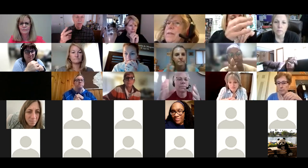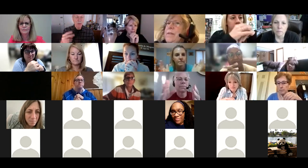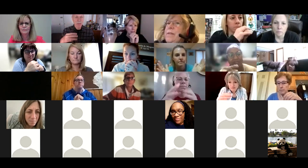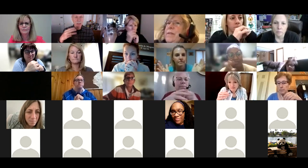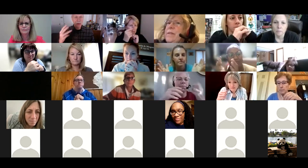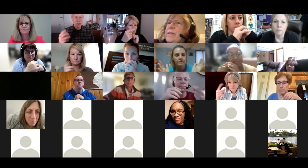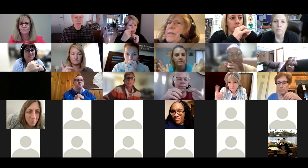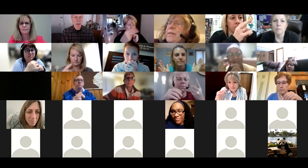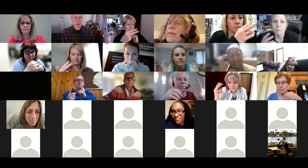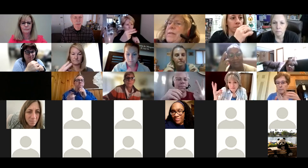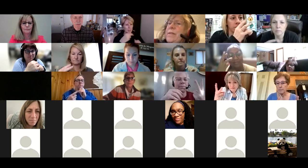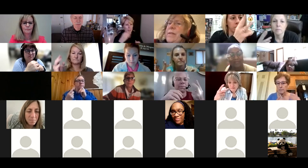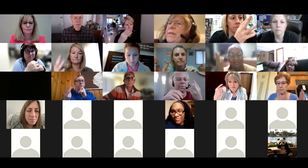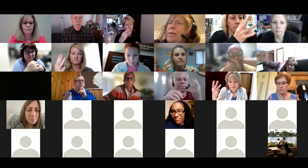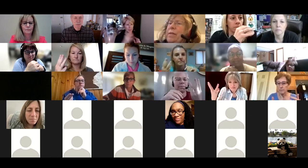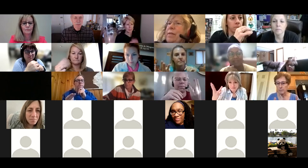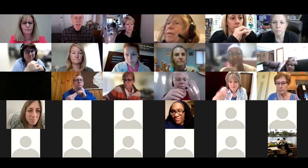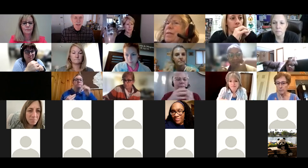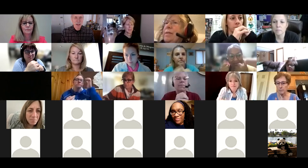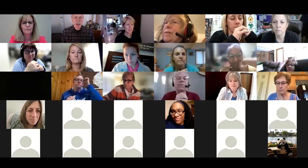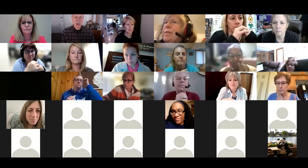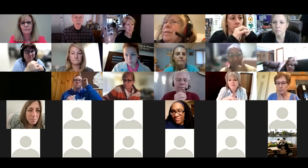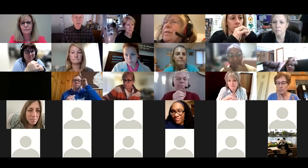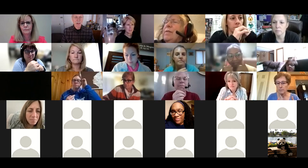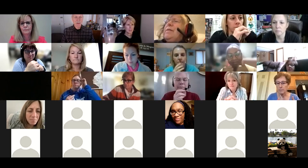double whammy, and a triple whammy. All right, my friends.